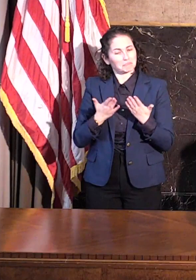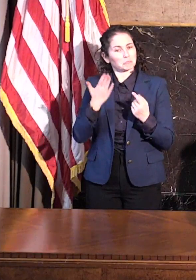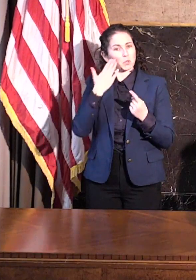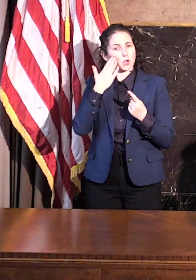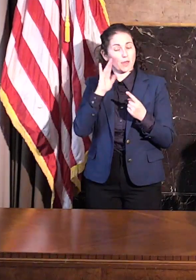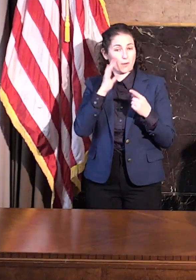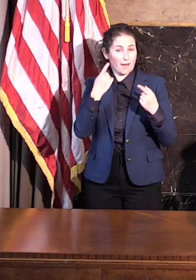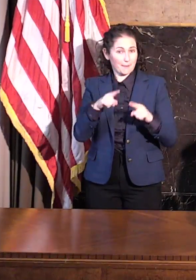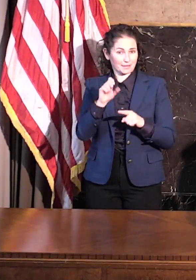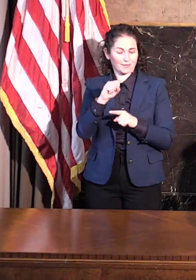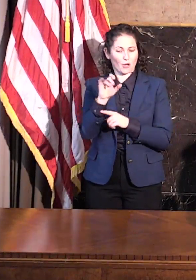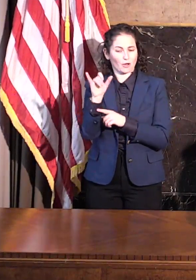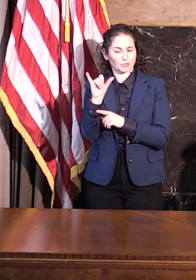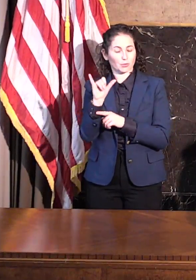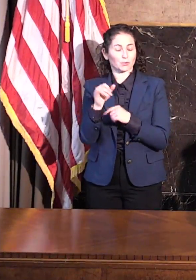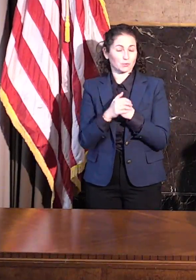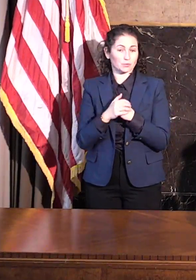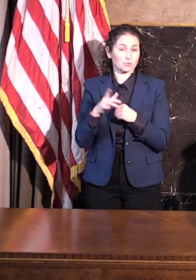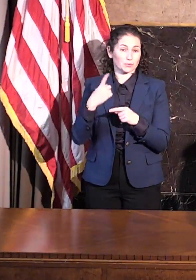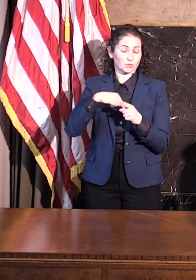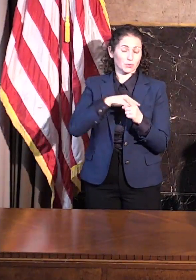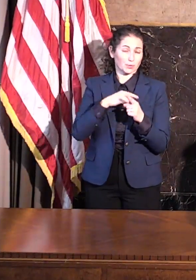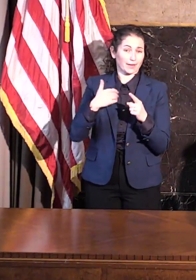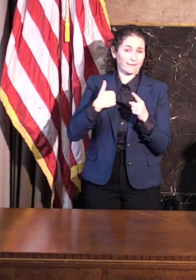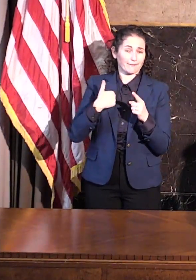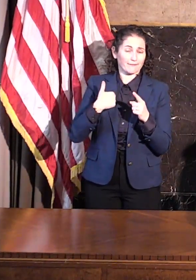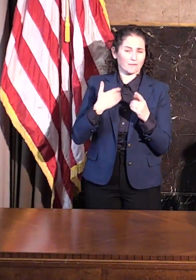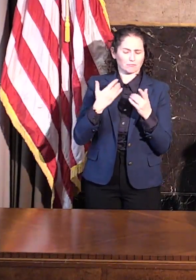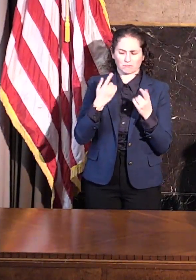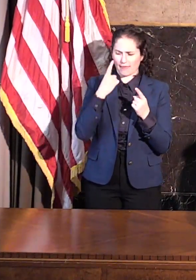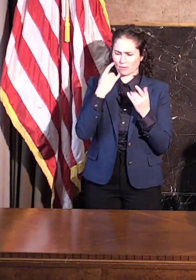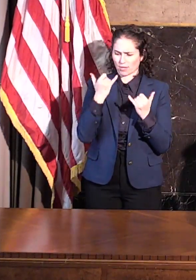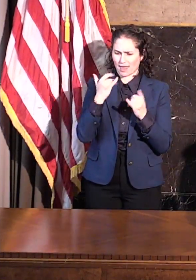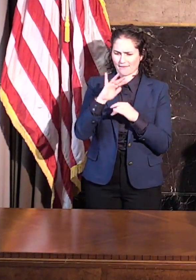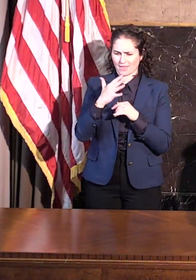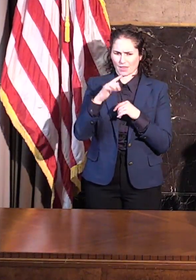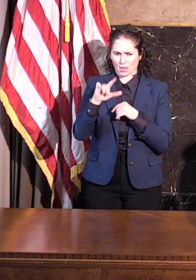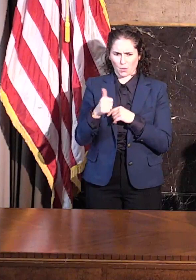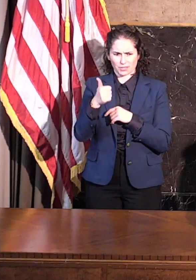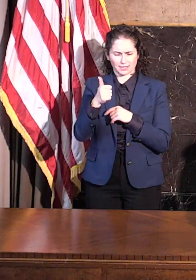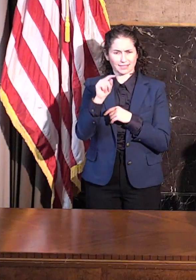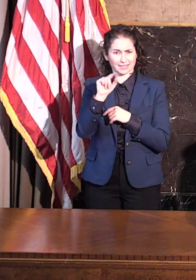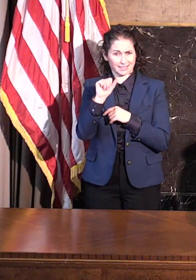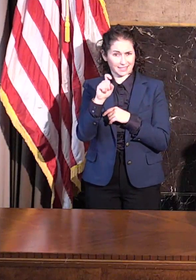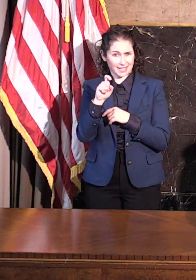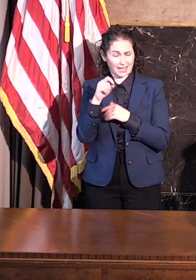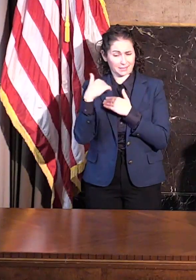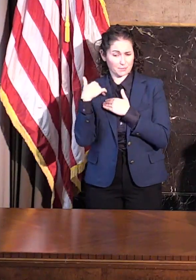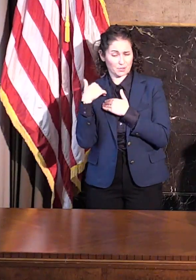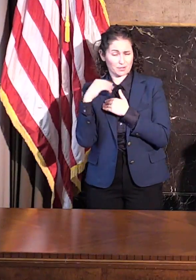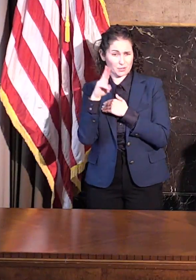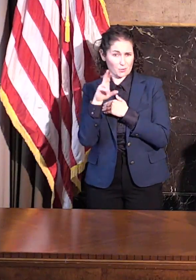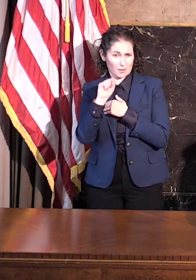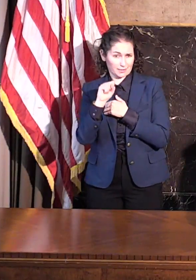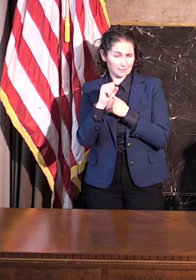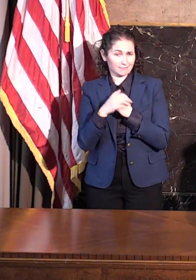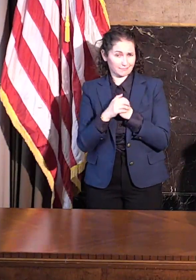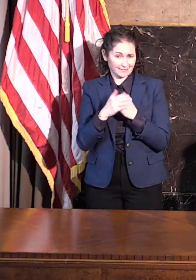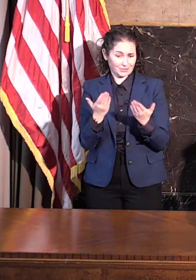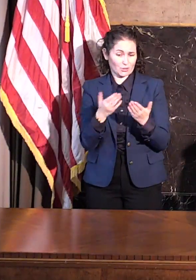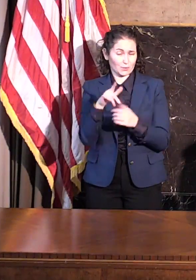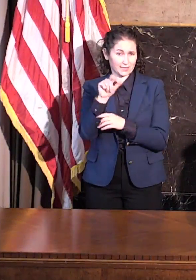tax cut provisions in the new COVID bill. I was wondering if those were concerns that you also shared, and maybe some of your thoughts about